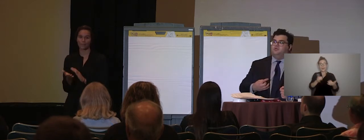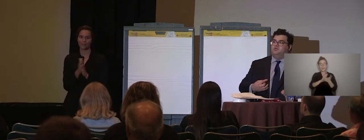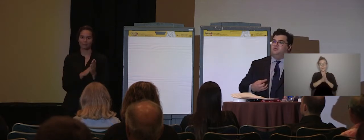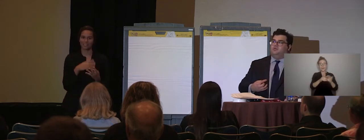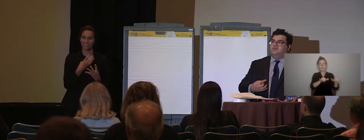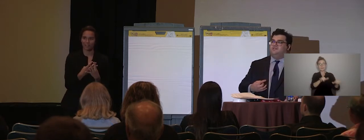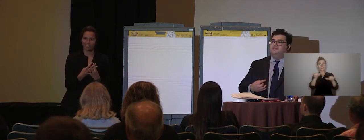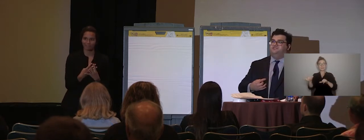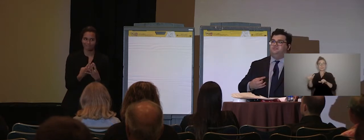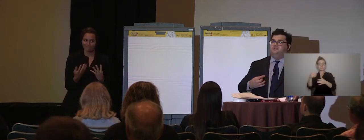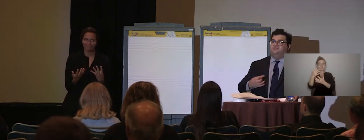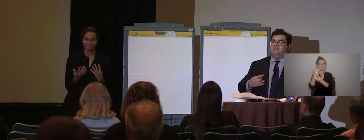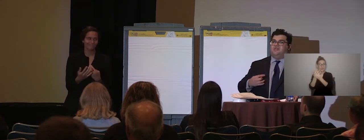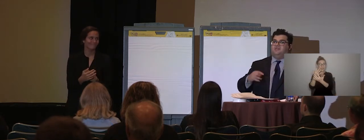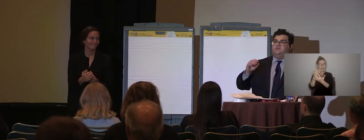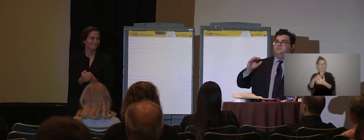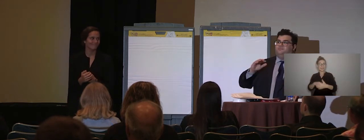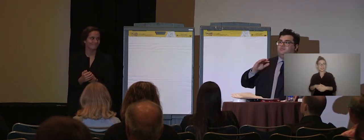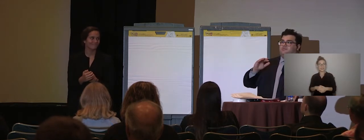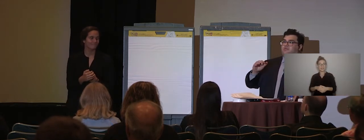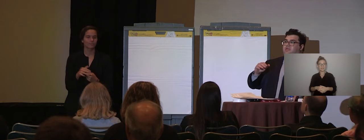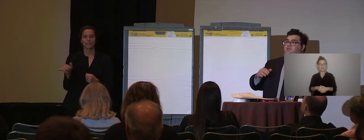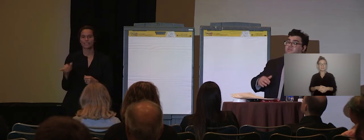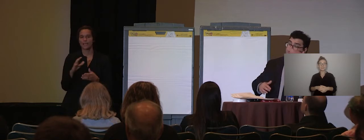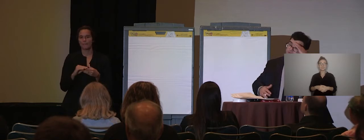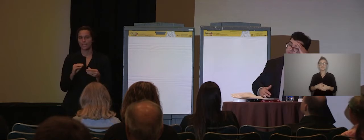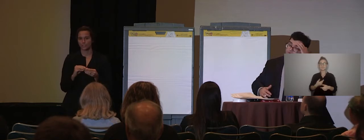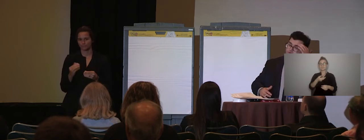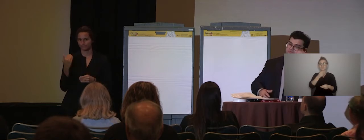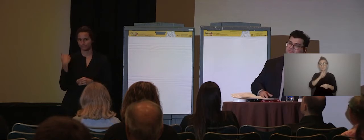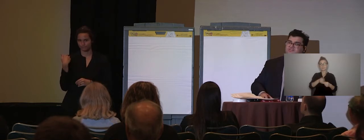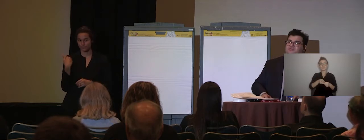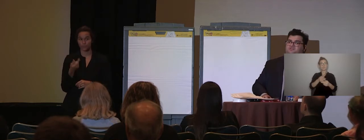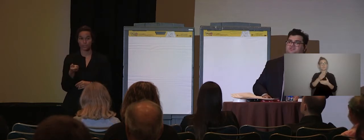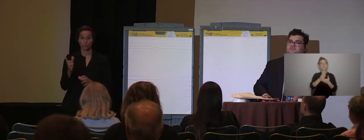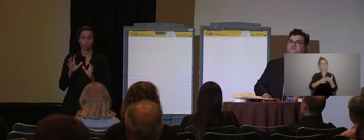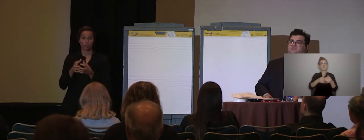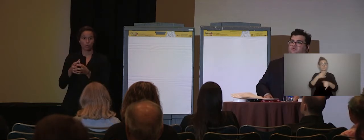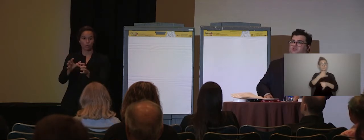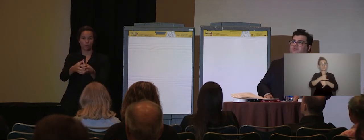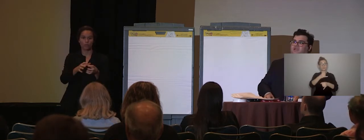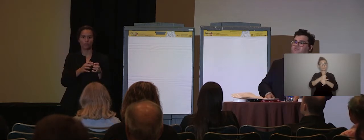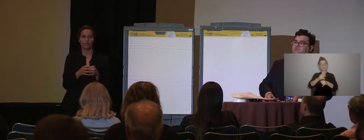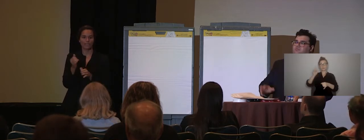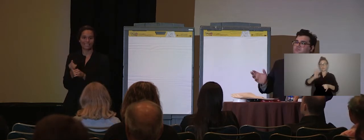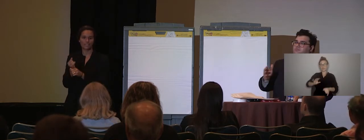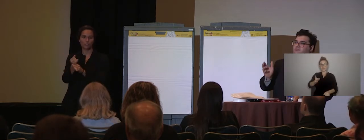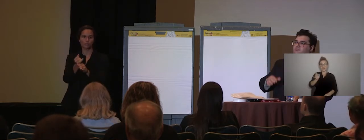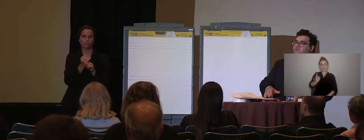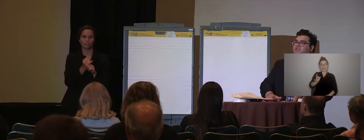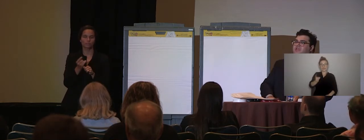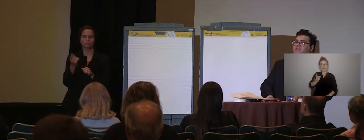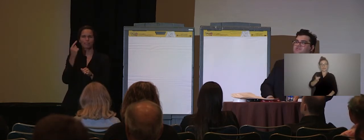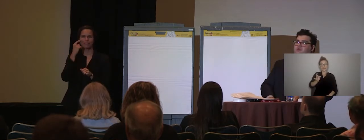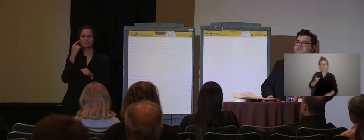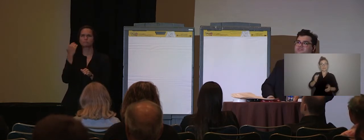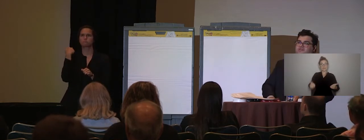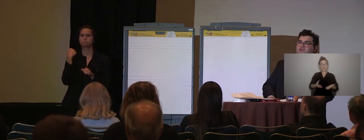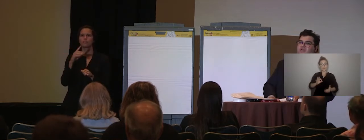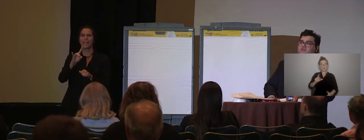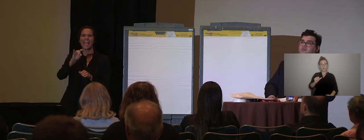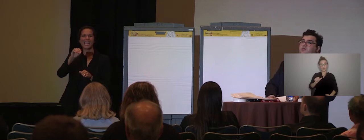jail. As I mentioned, there is a group of institutions in Florida back in pre-80s